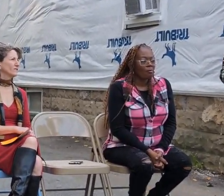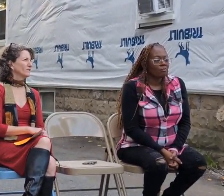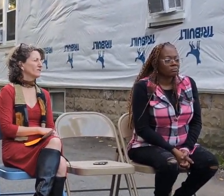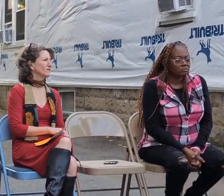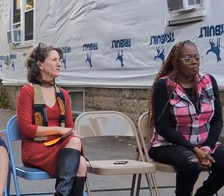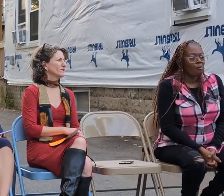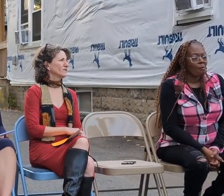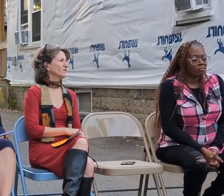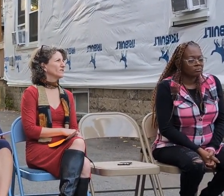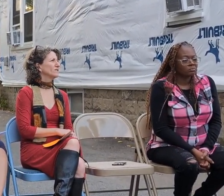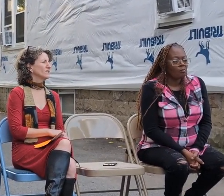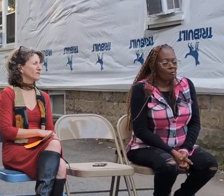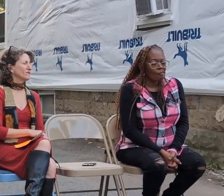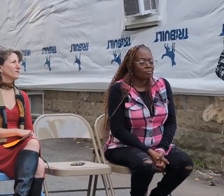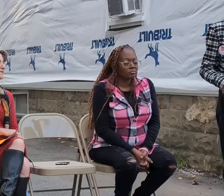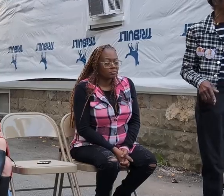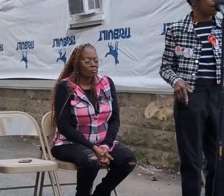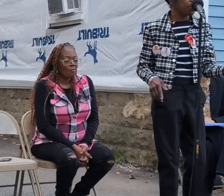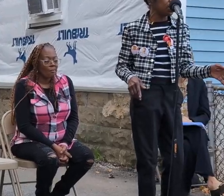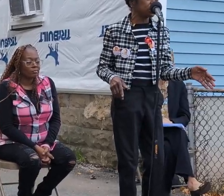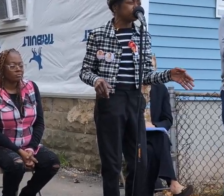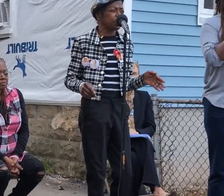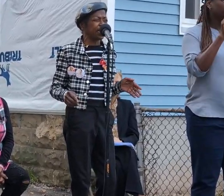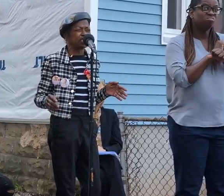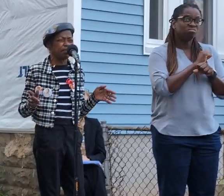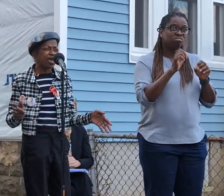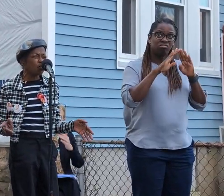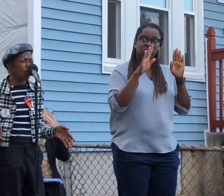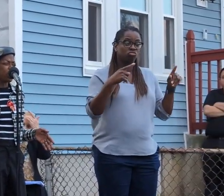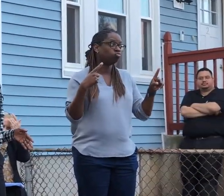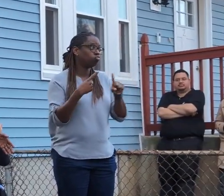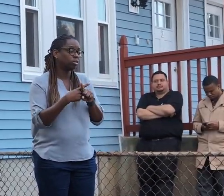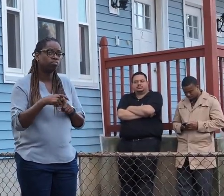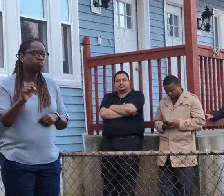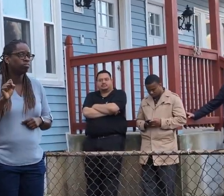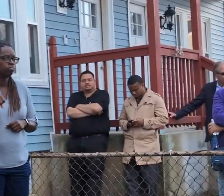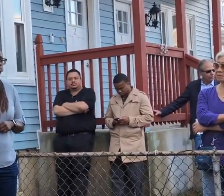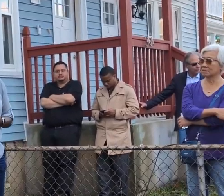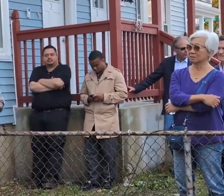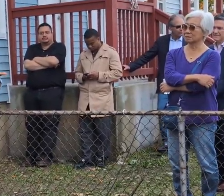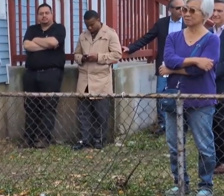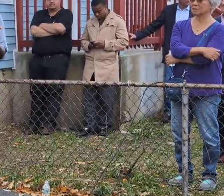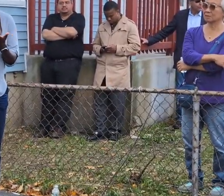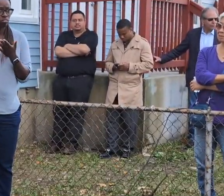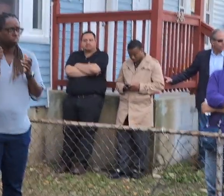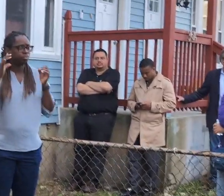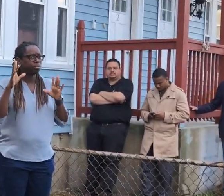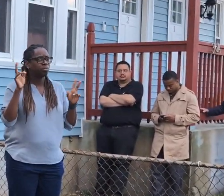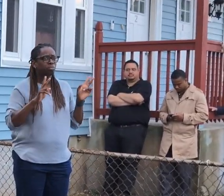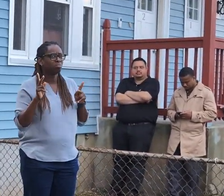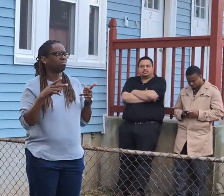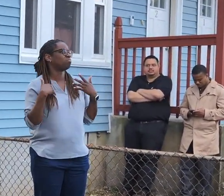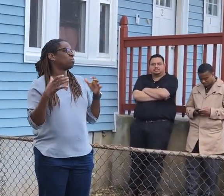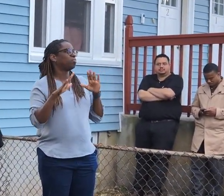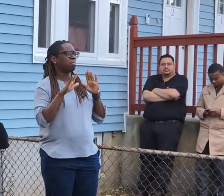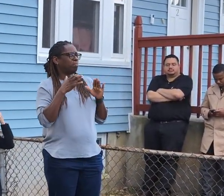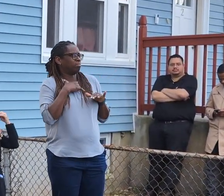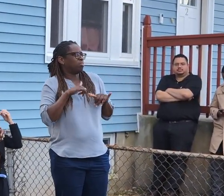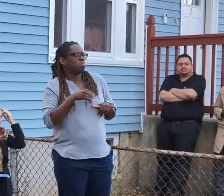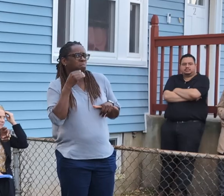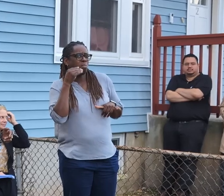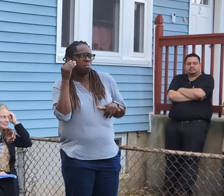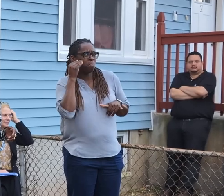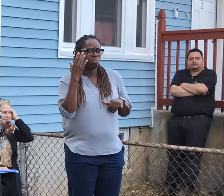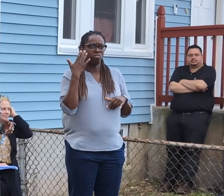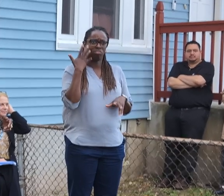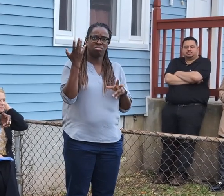a housing crisis and many are being displaced, many want to give up. There is violence, there is people that's